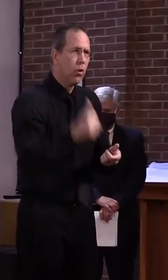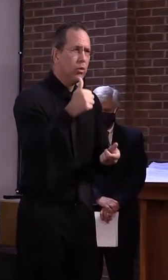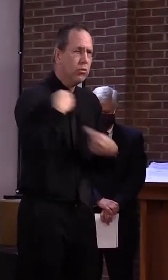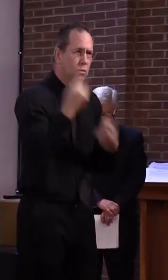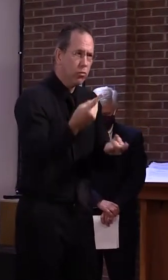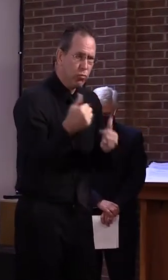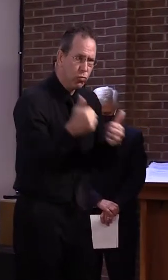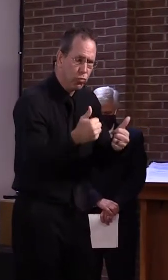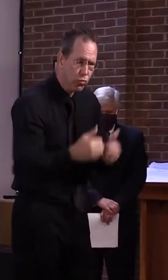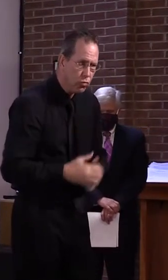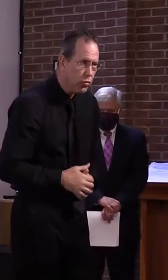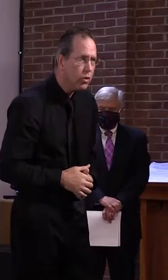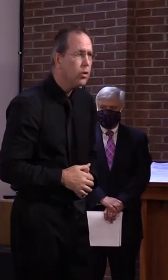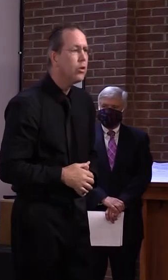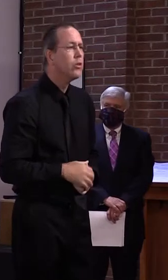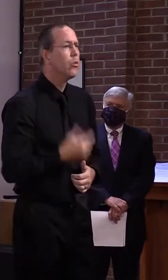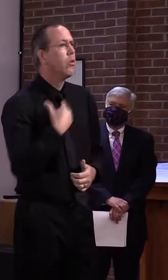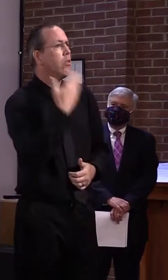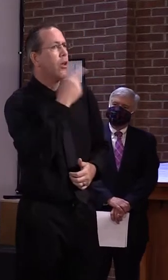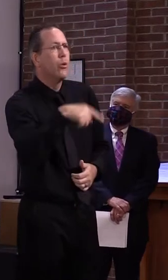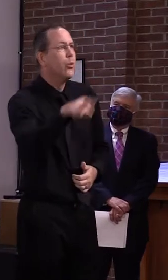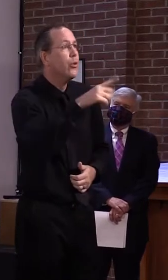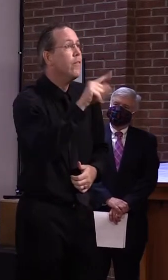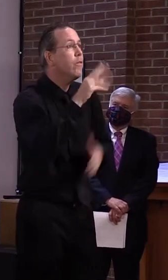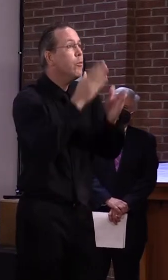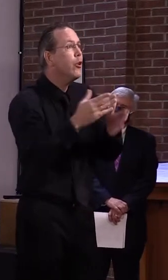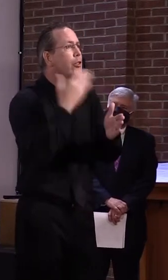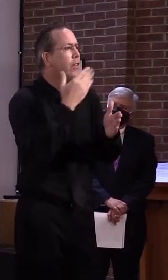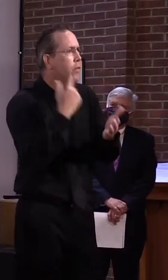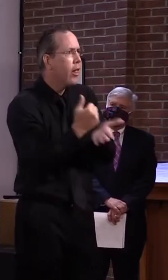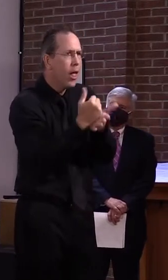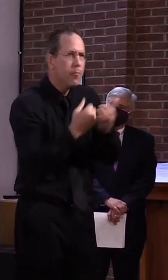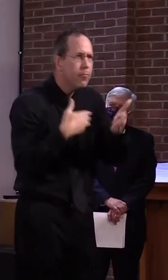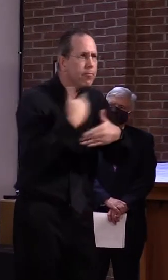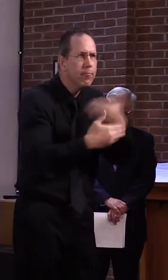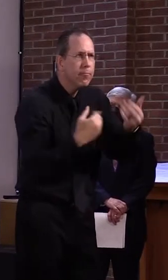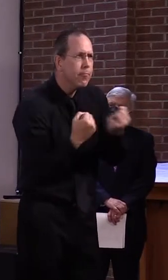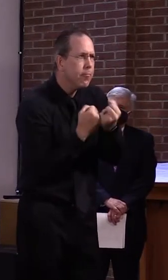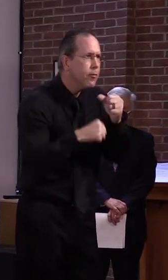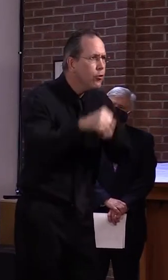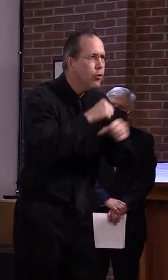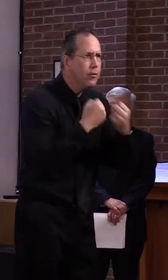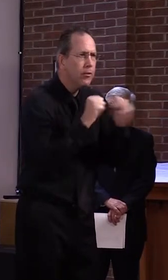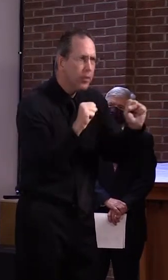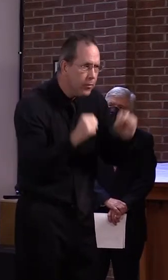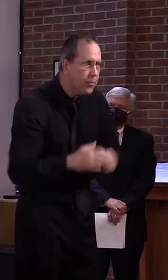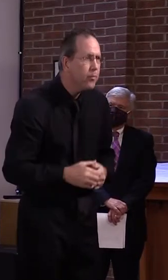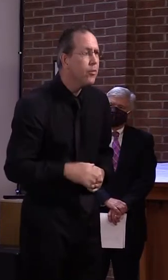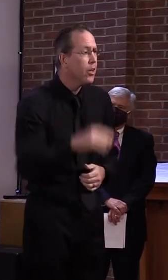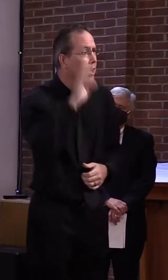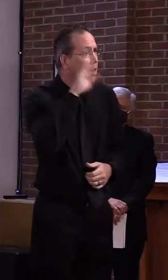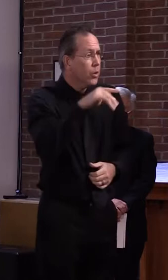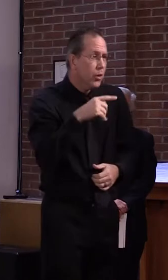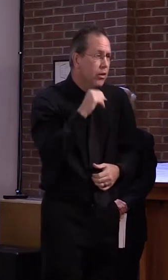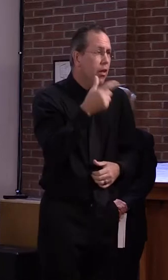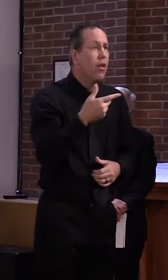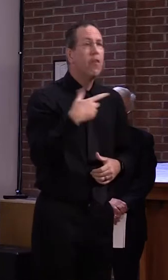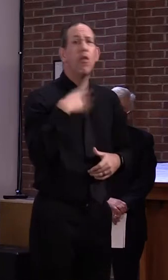other safe. But let me tell you how quickly that can change if we let our guard down.